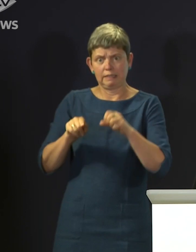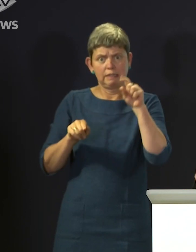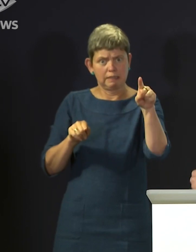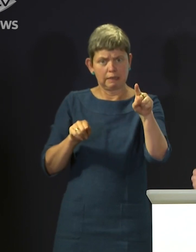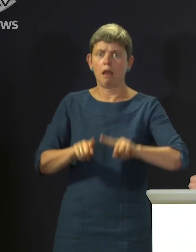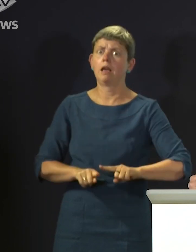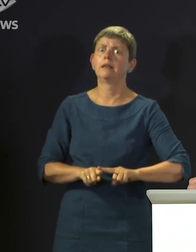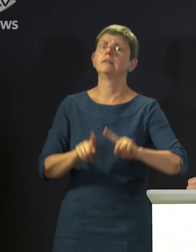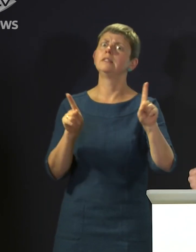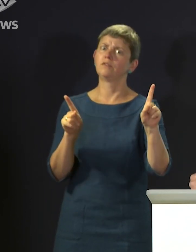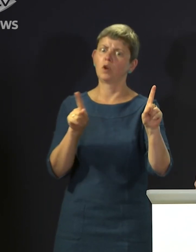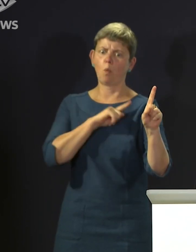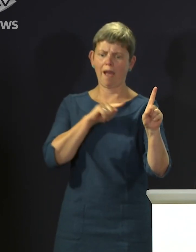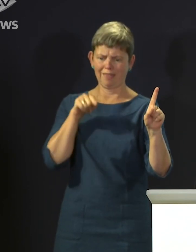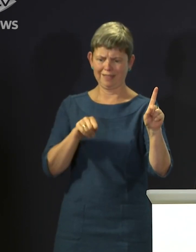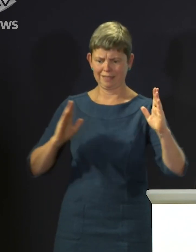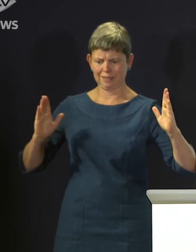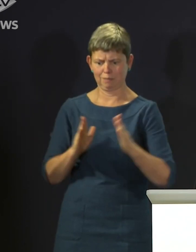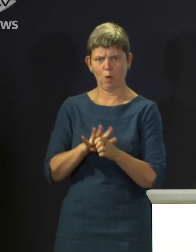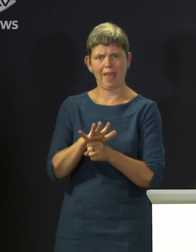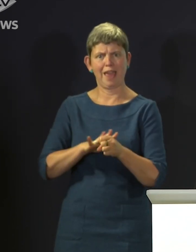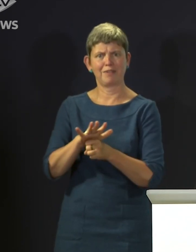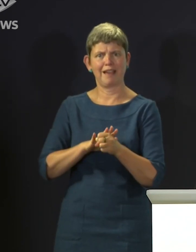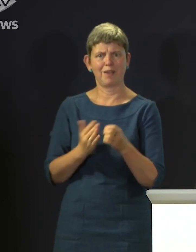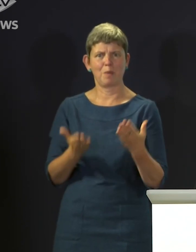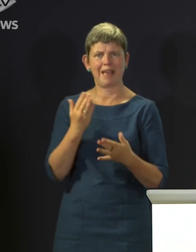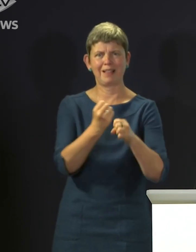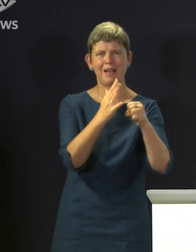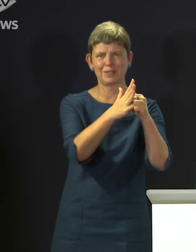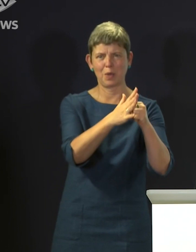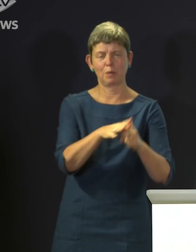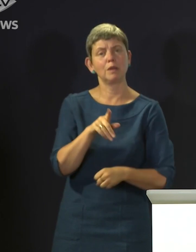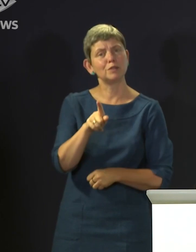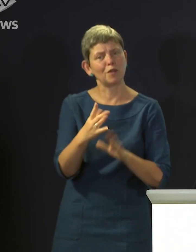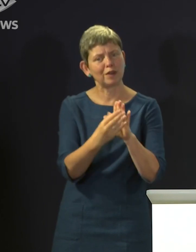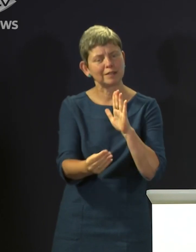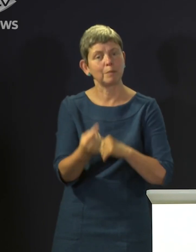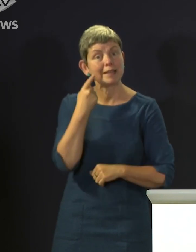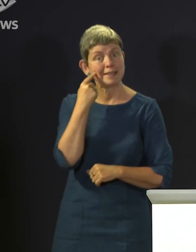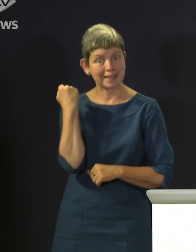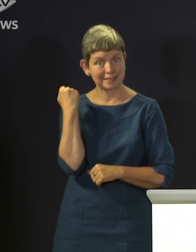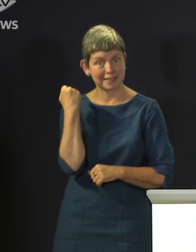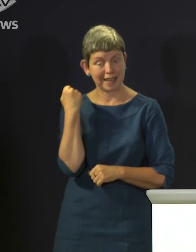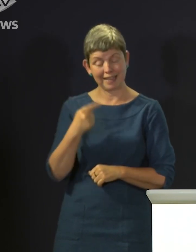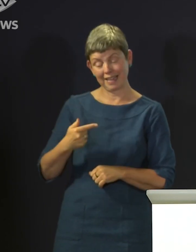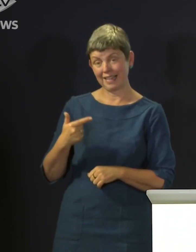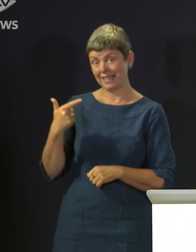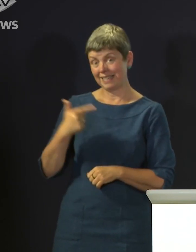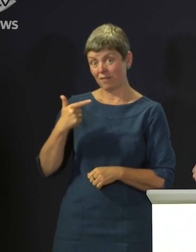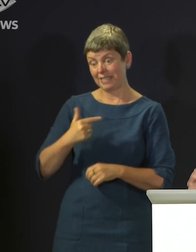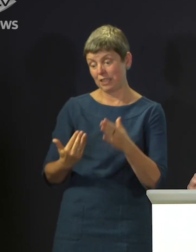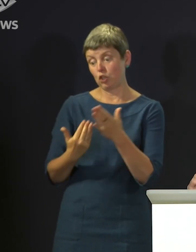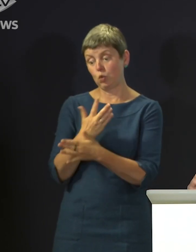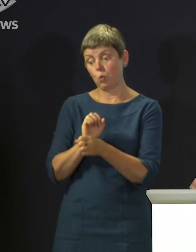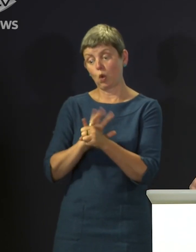obviously, is significantly smaller than in Glasgow. So to illustrate that, yesterday there were actually just 17 new